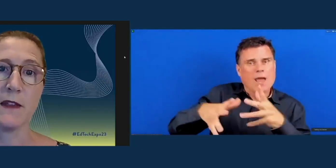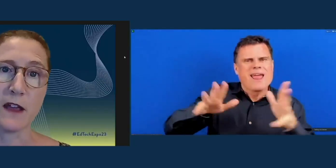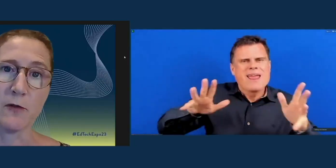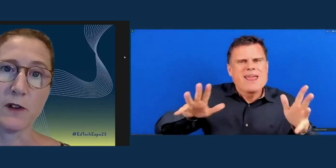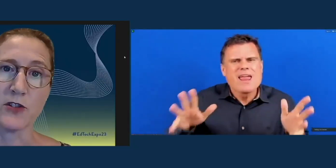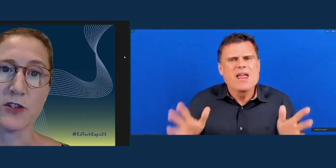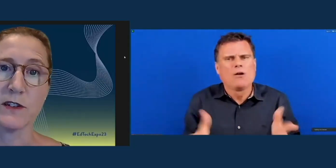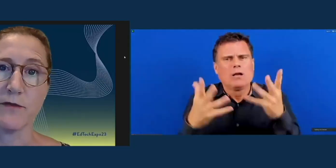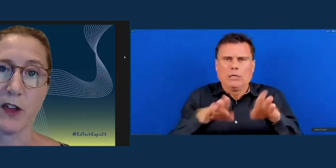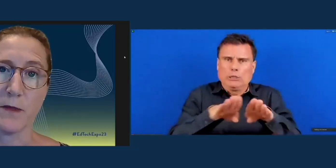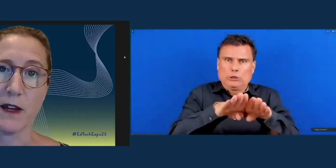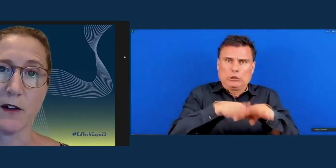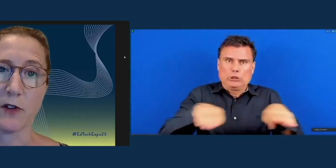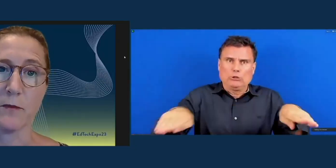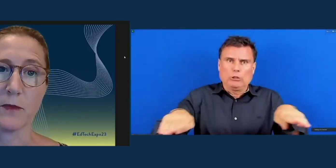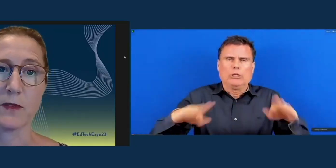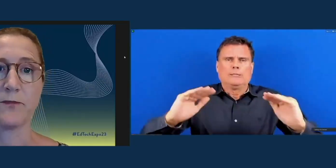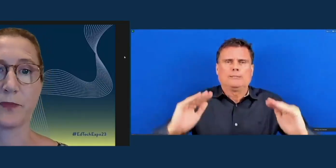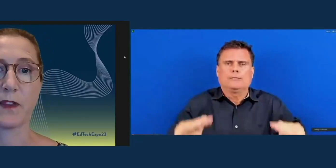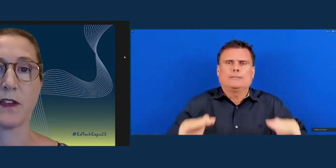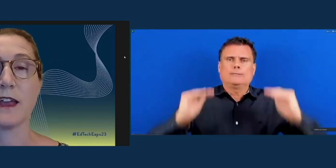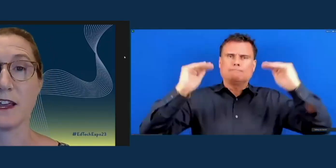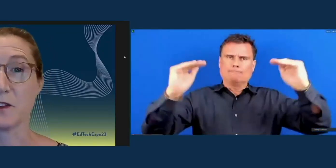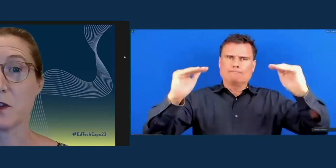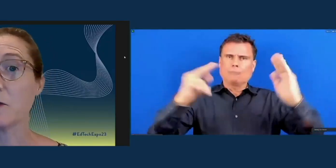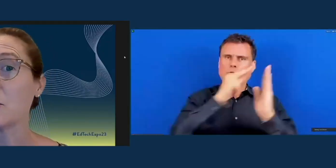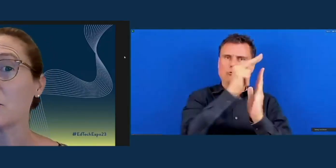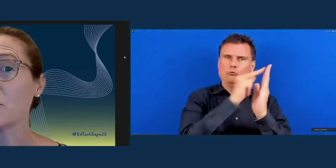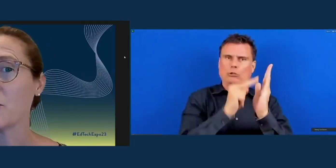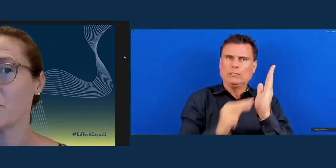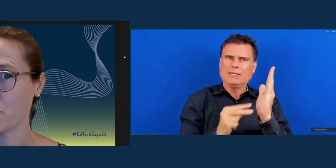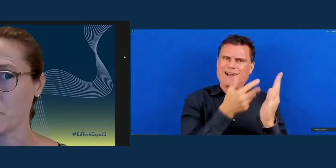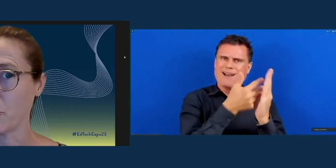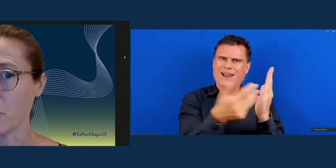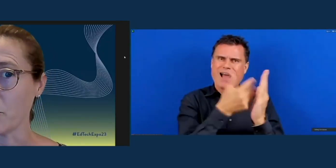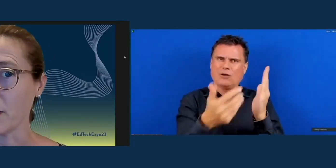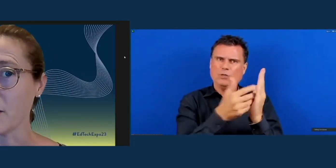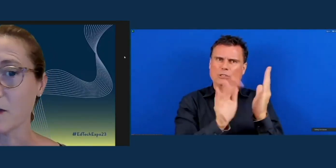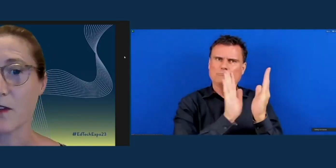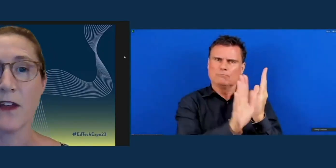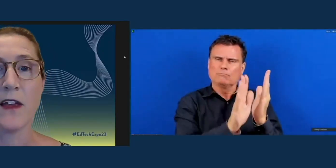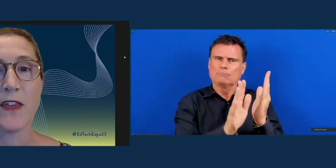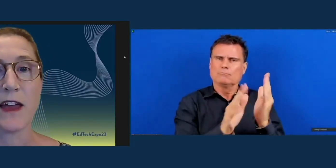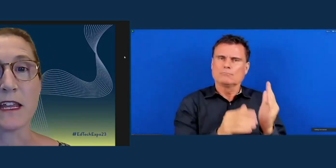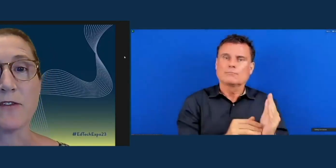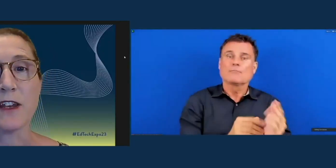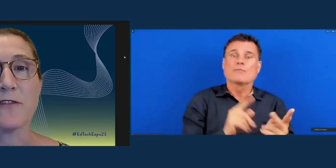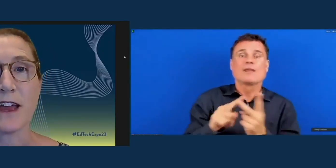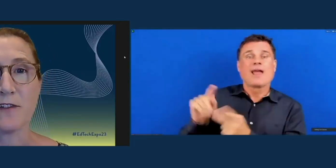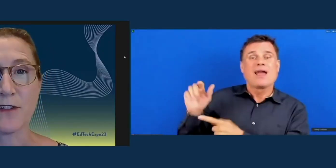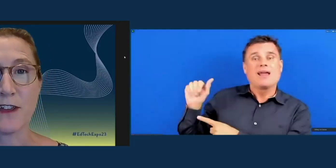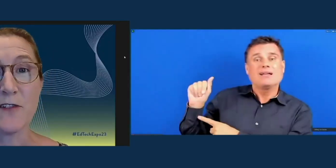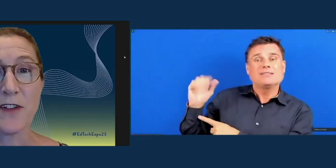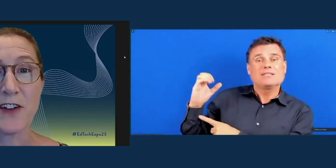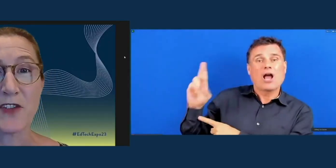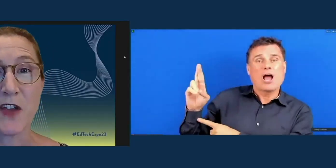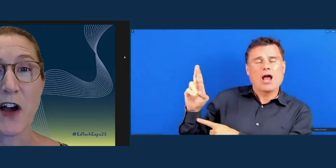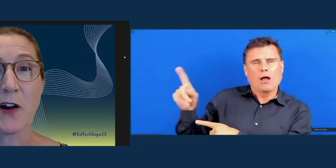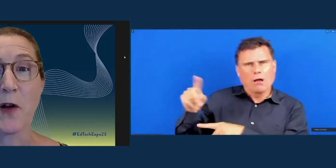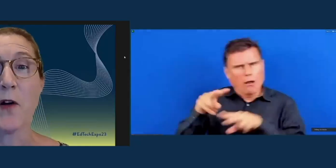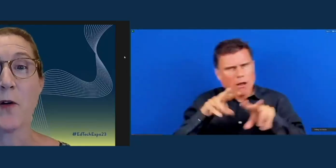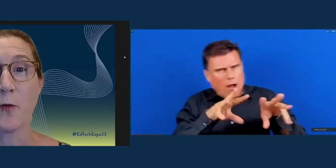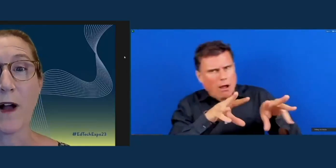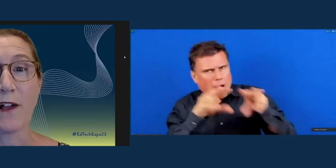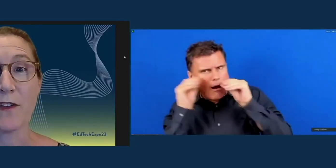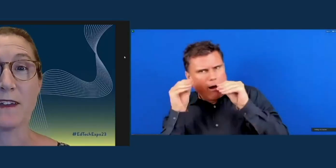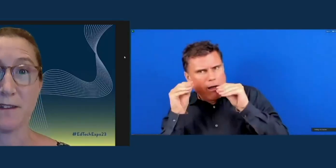reading and language development outcomes. ACR learned, drum roll please, that even if innovators